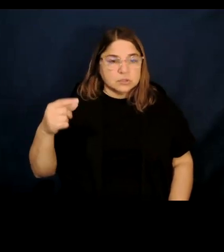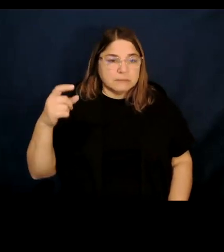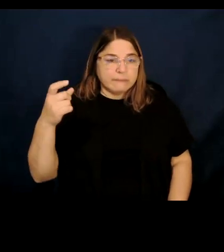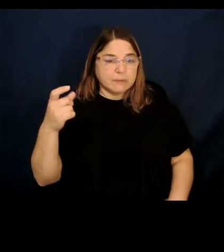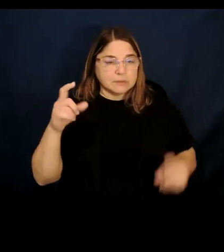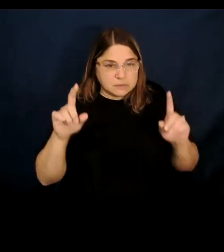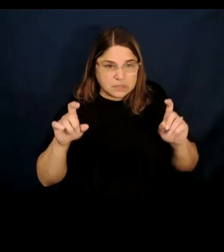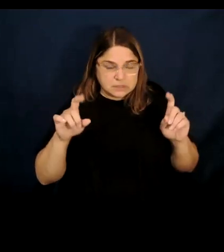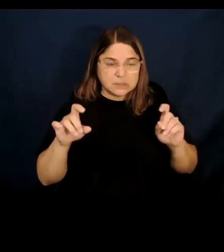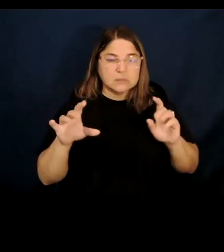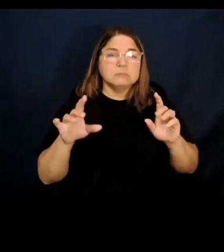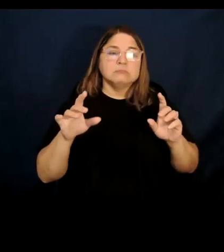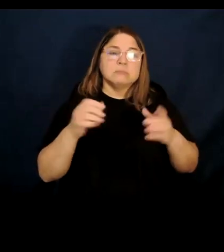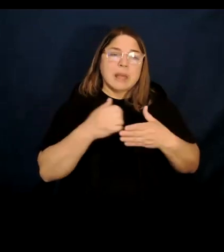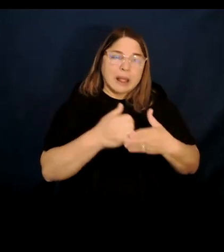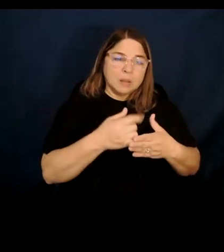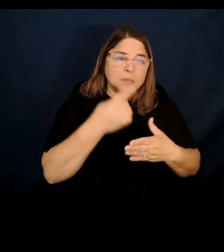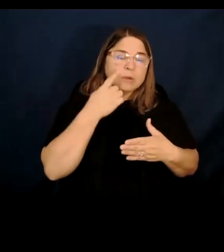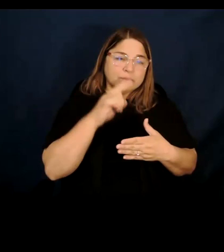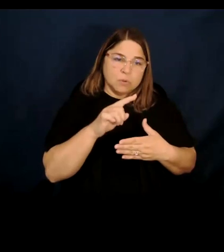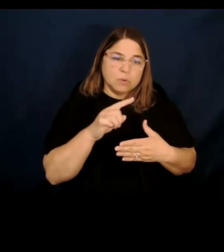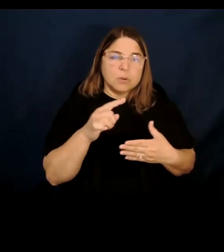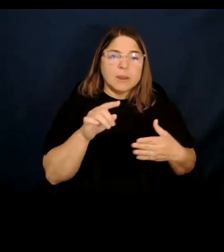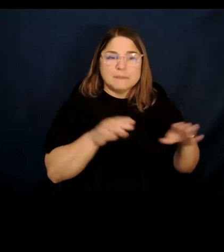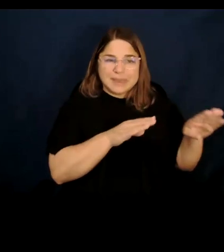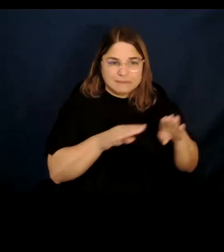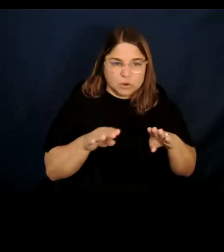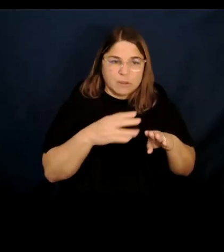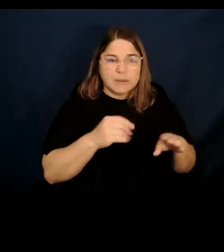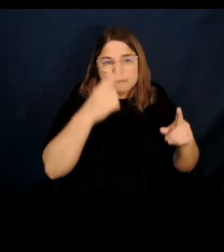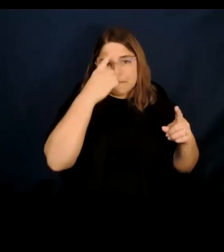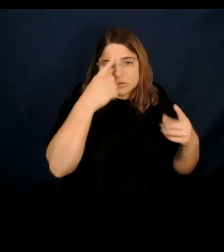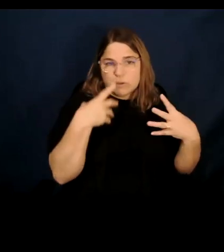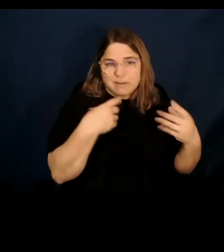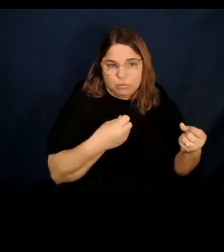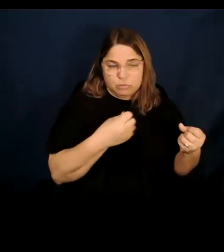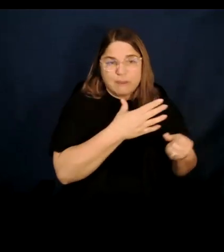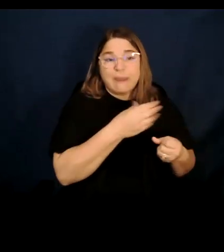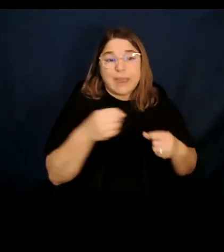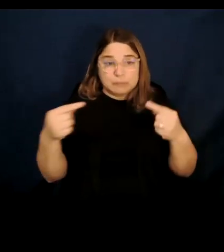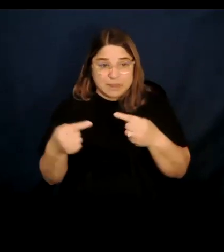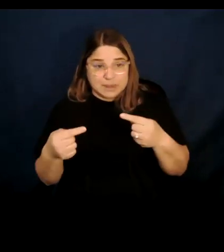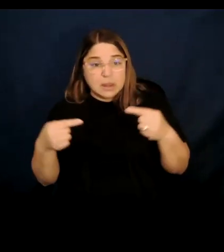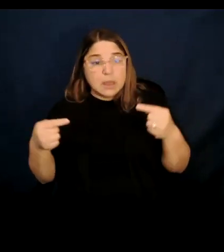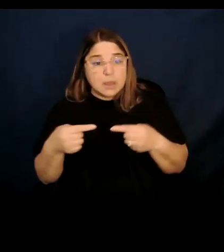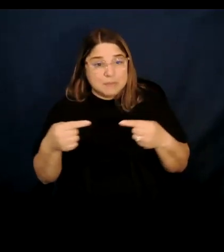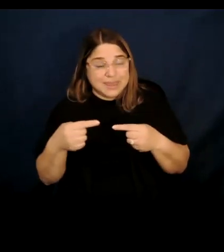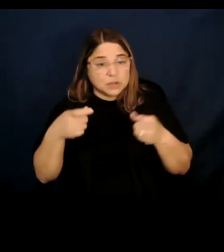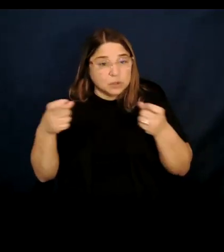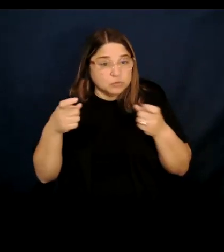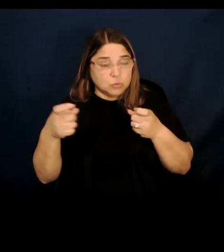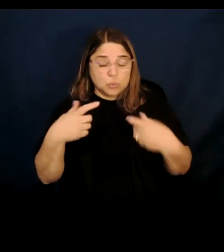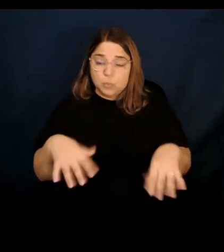drugs used for behavioral and mental health, as well as pain. Pain control is a very hot topic these